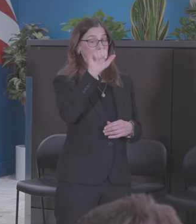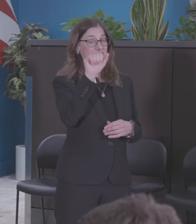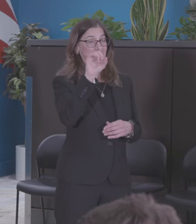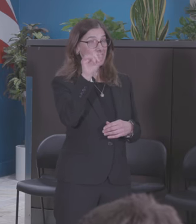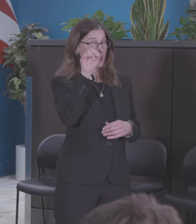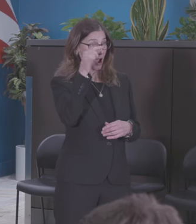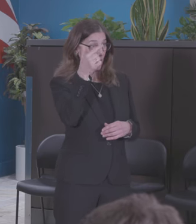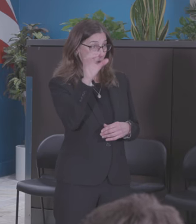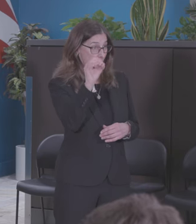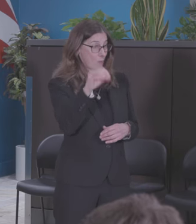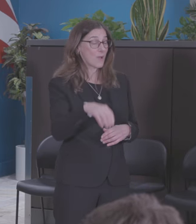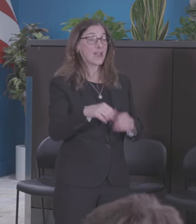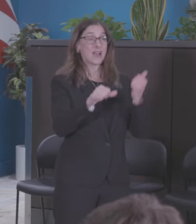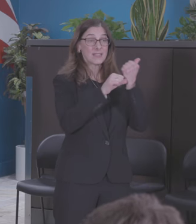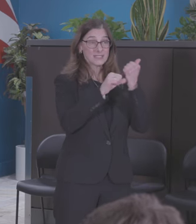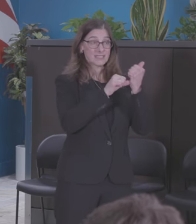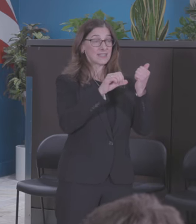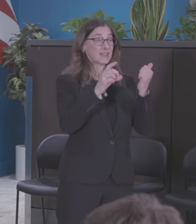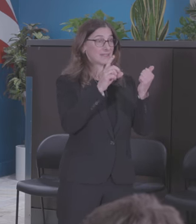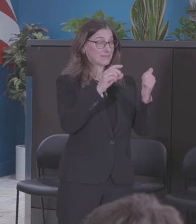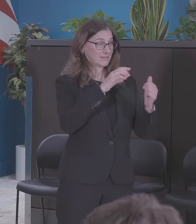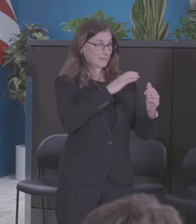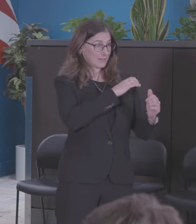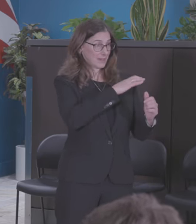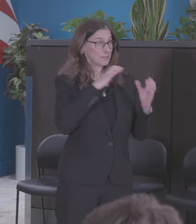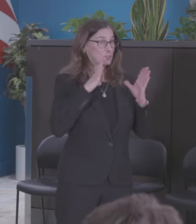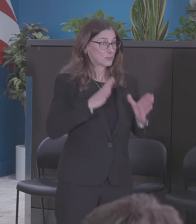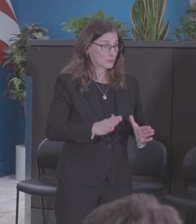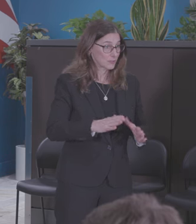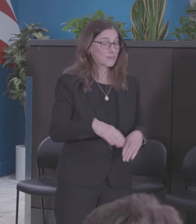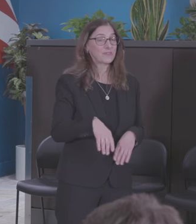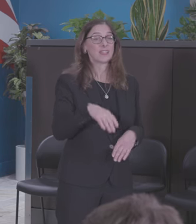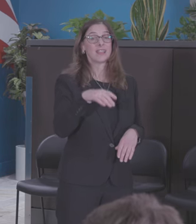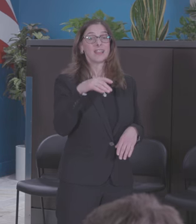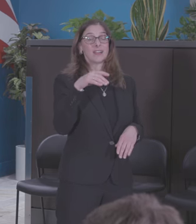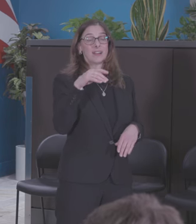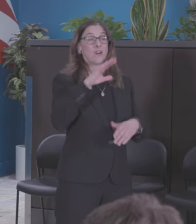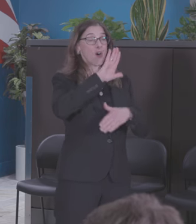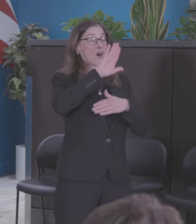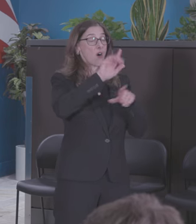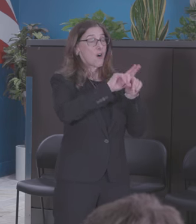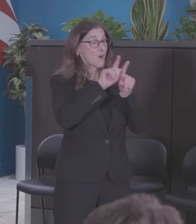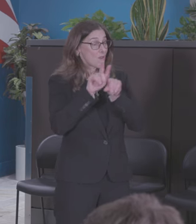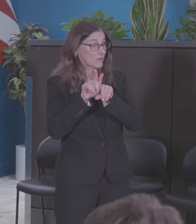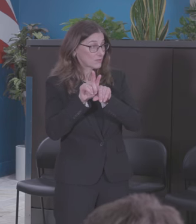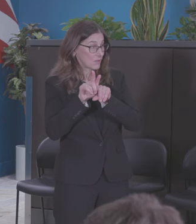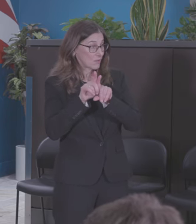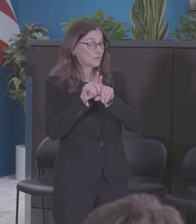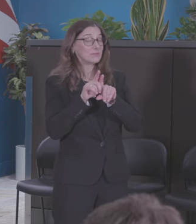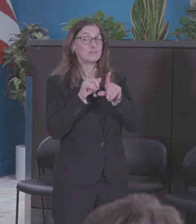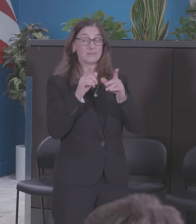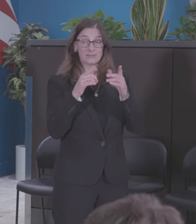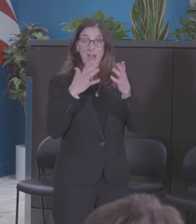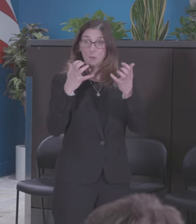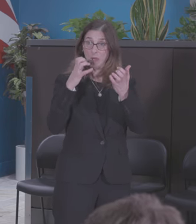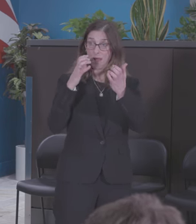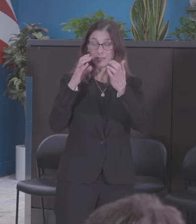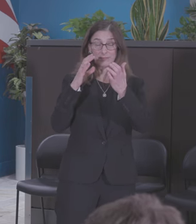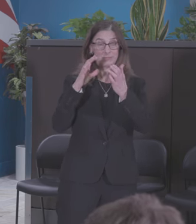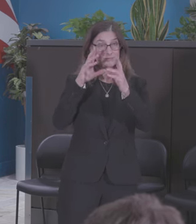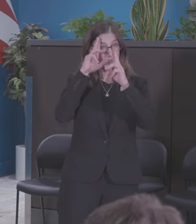Gail Bennett, our Secretary of Housing and Livable Communities at Augustus. I also want to recognize the